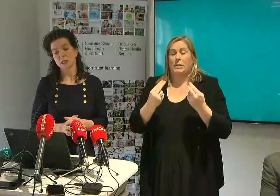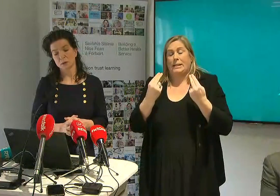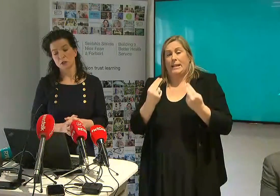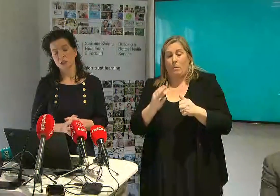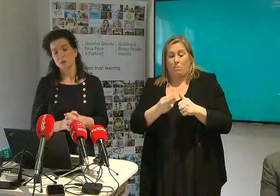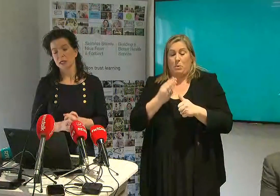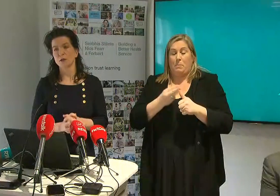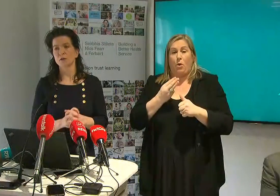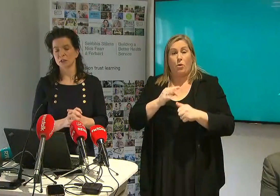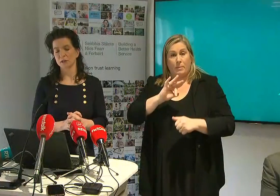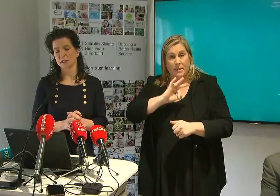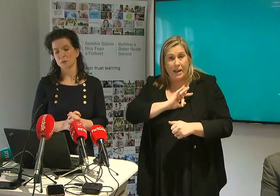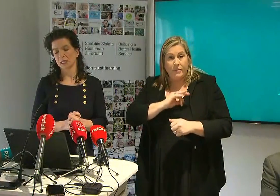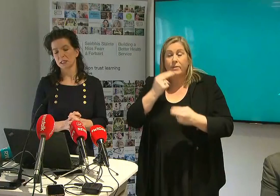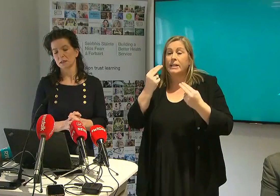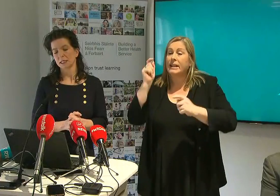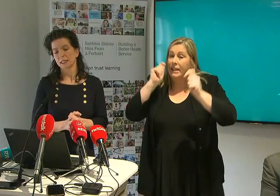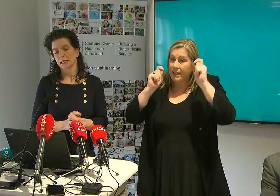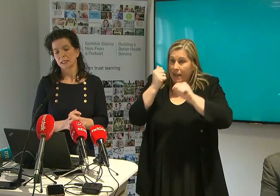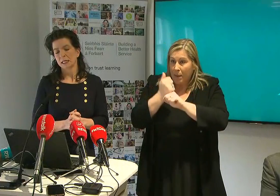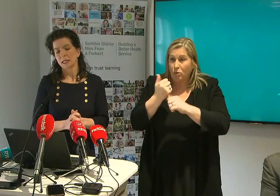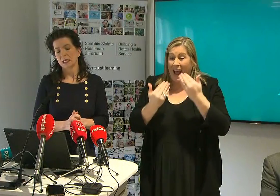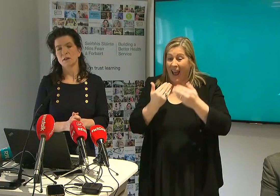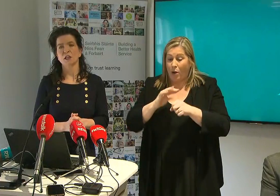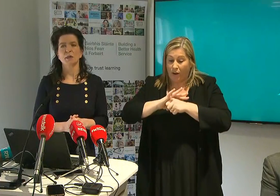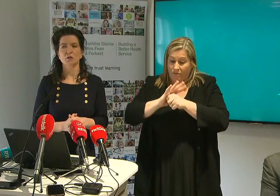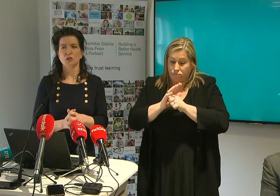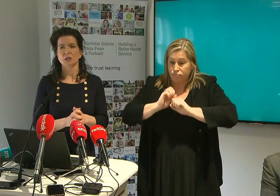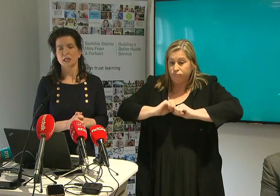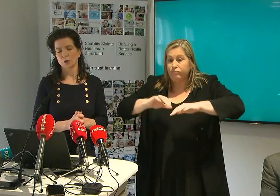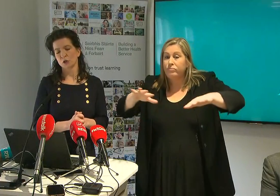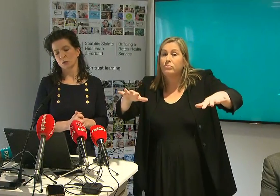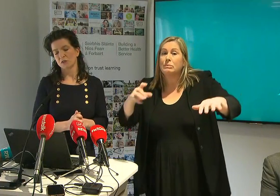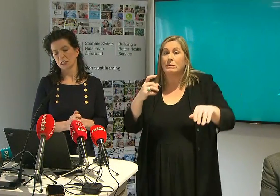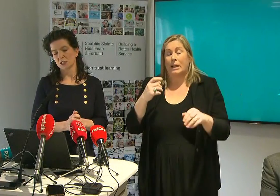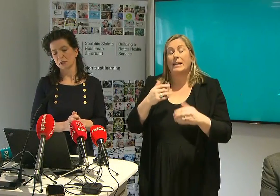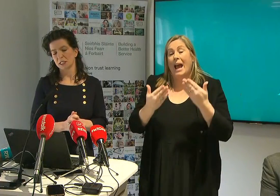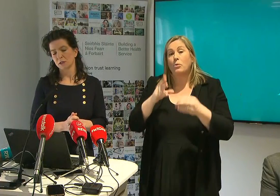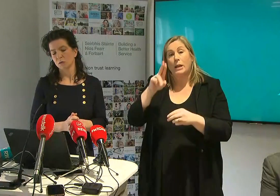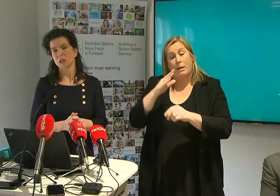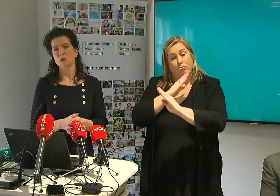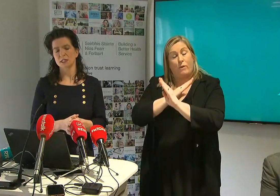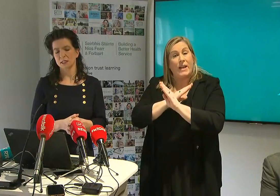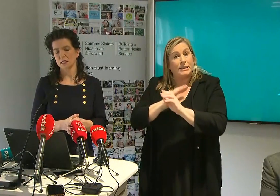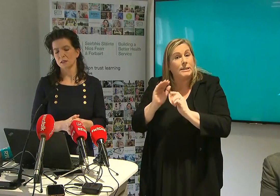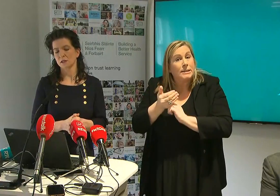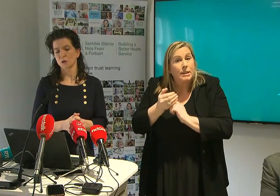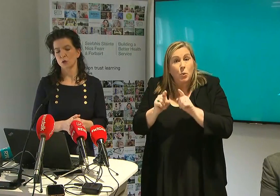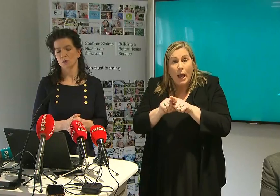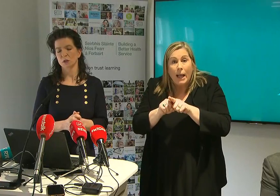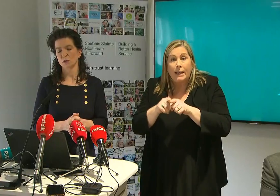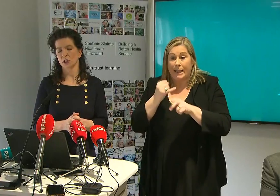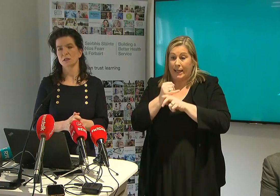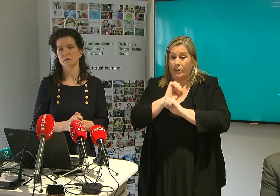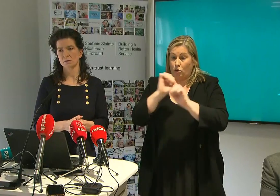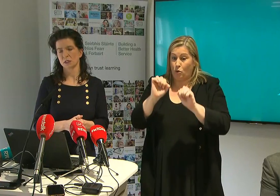need to think about how the virus is spread and think about how you can prevent it spreading within all settings, your